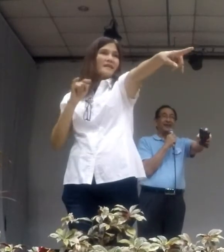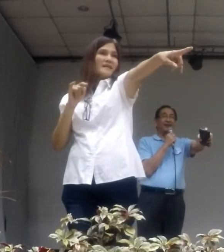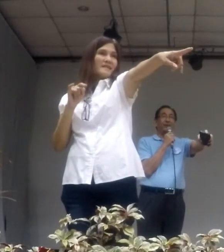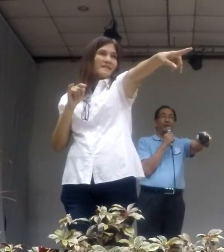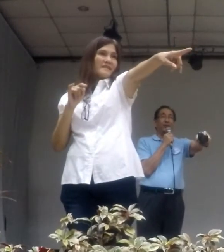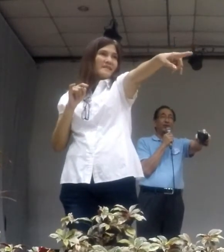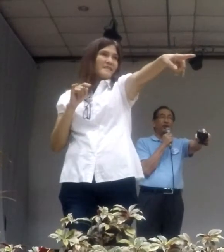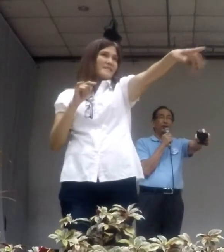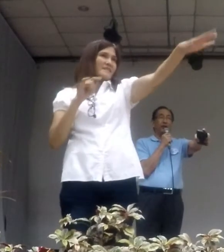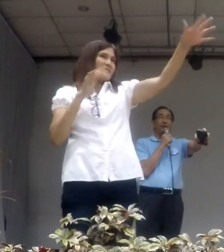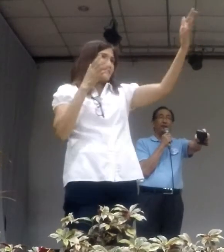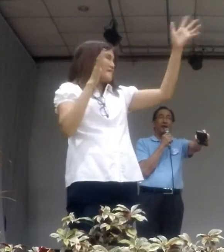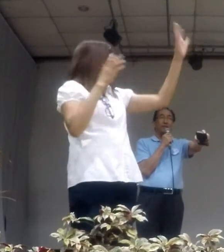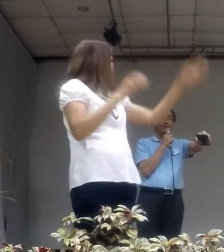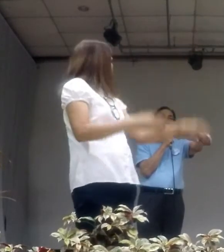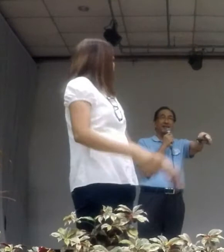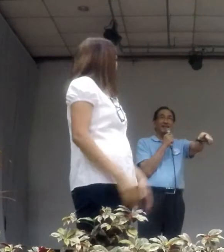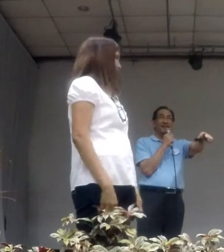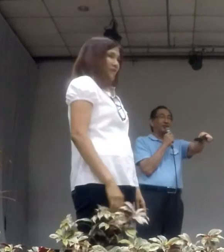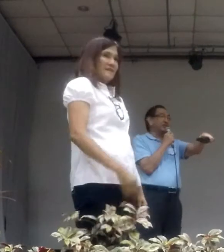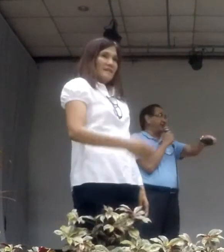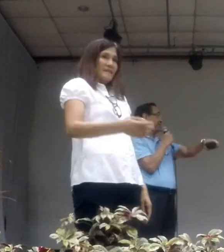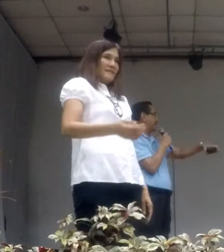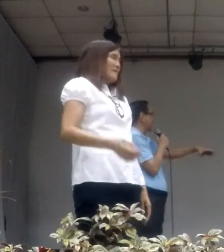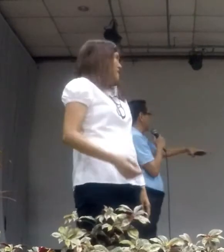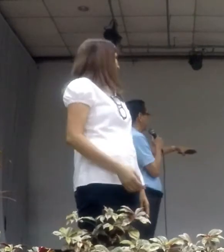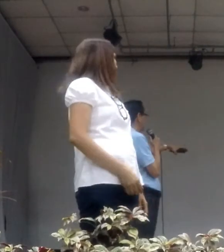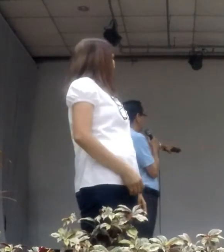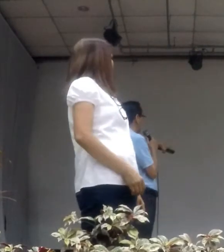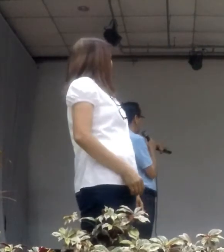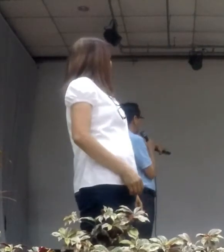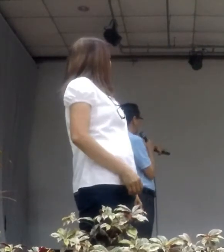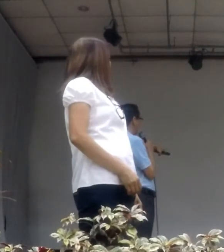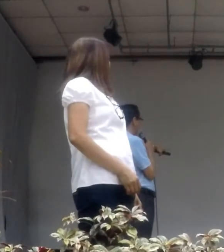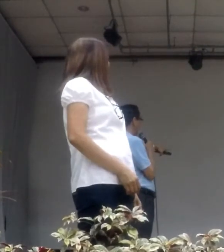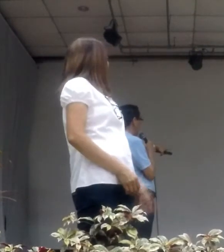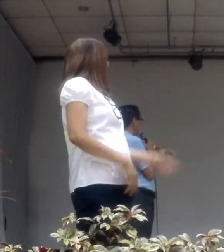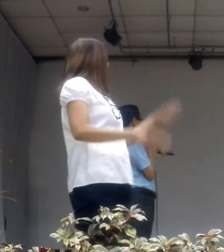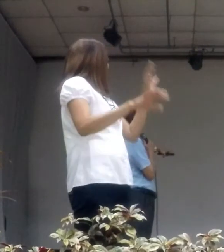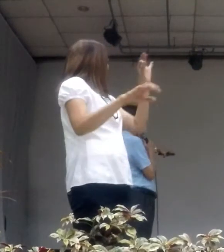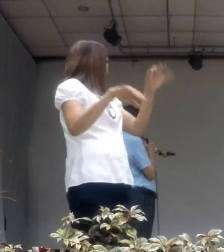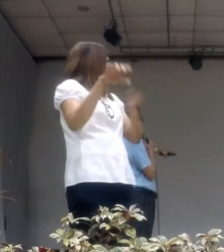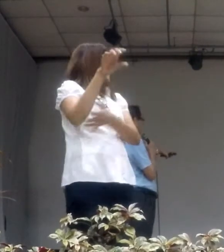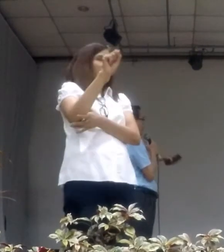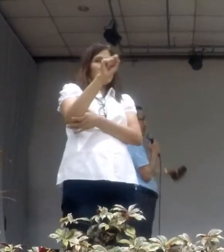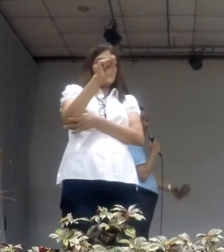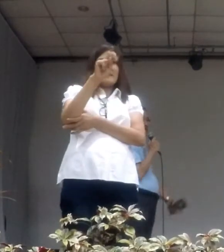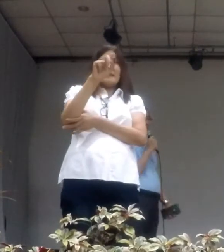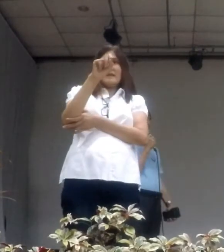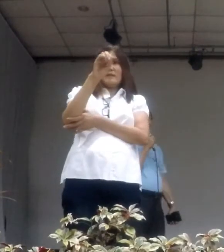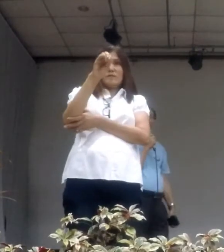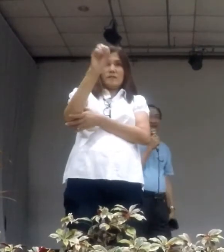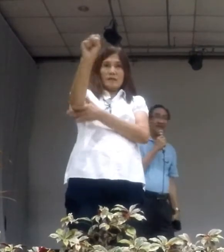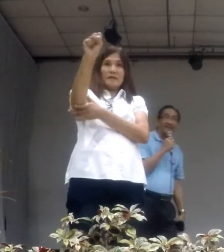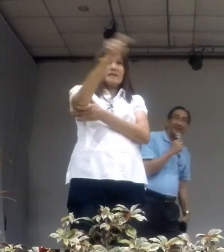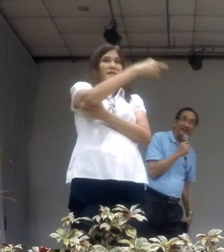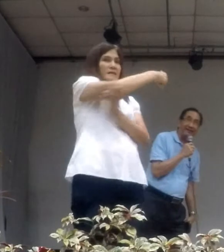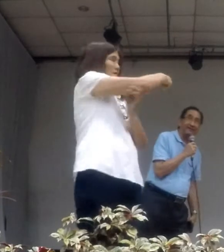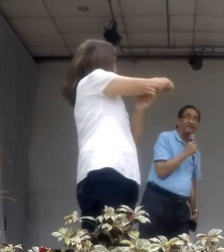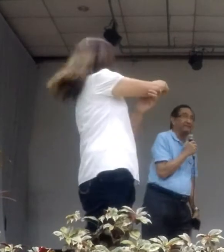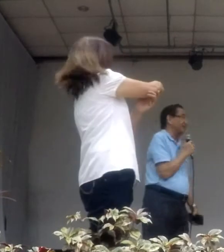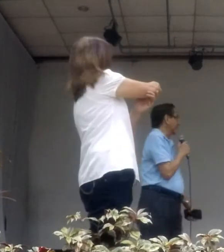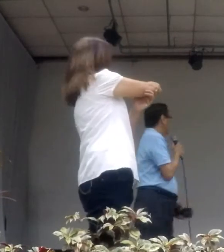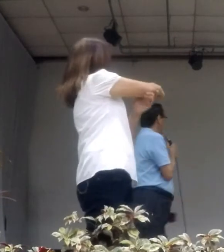the widow of our past president, Ed Ortiz. Number nine is Tess Santos. I don't think Tess is